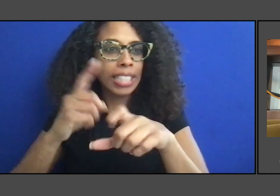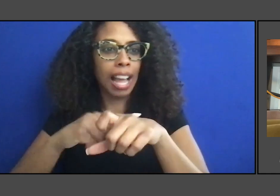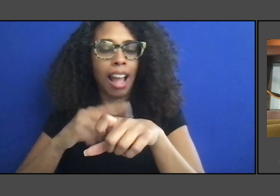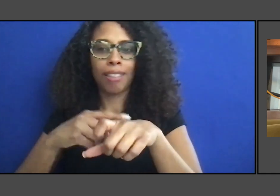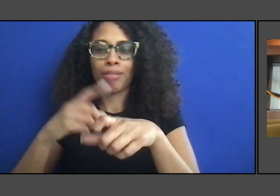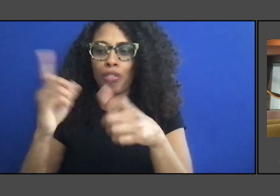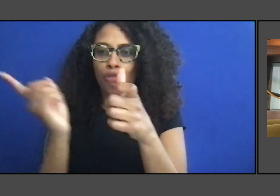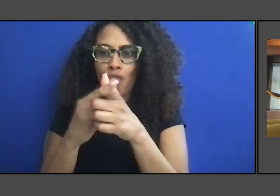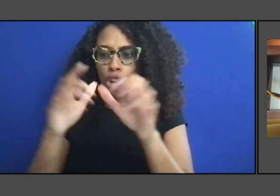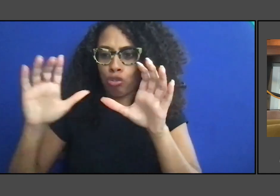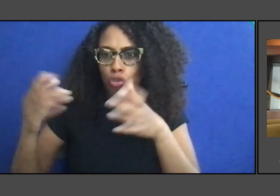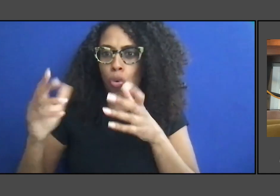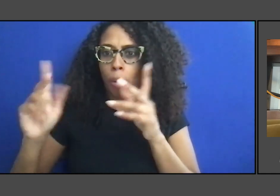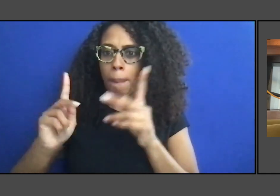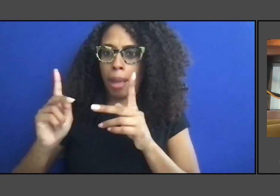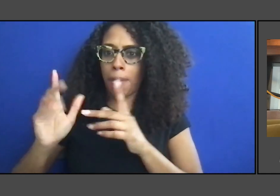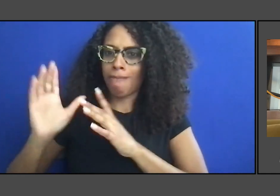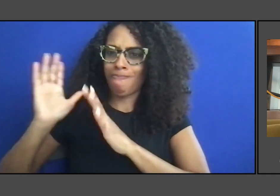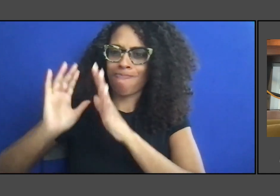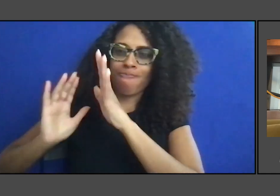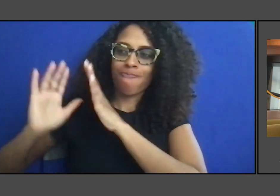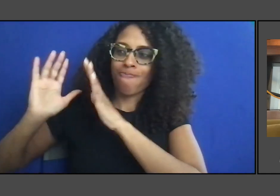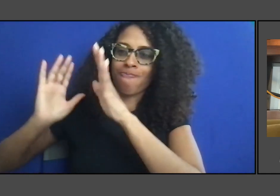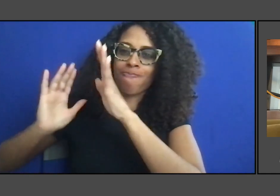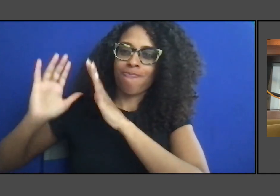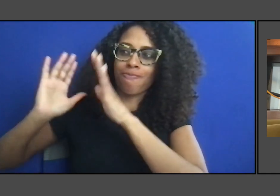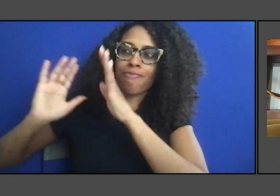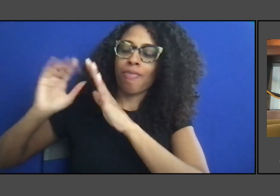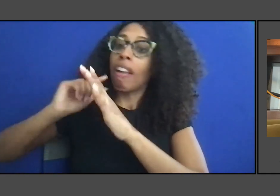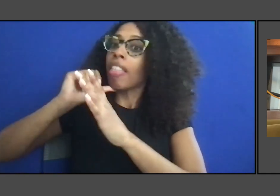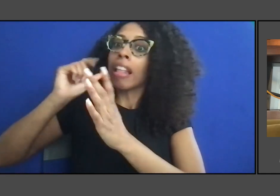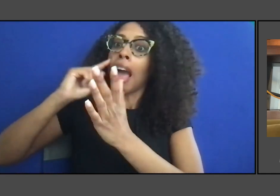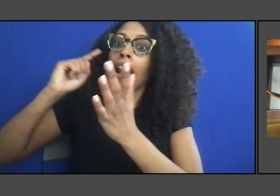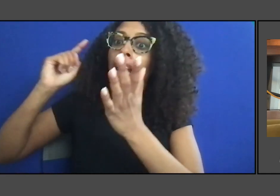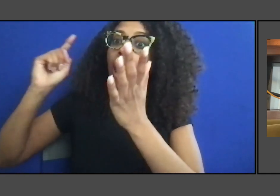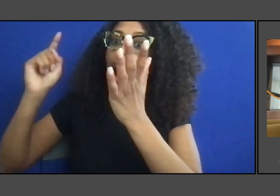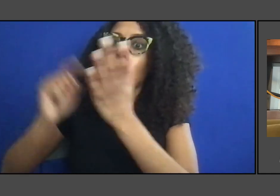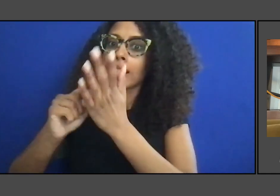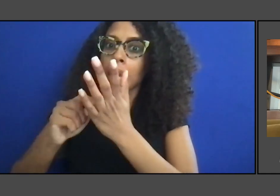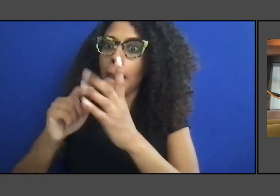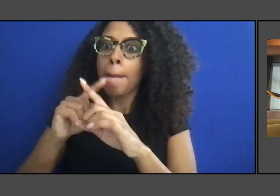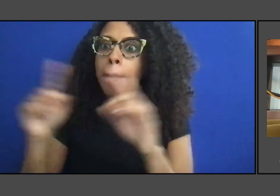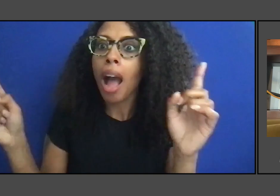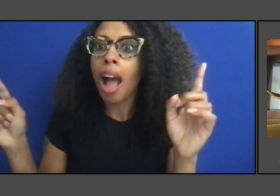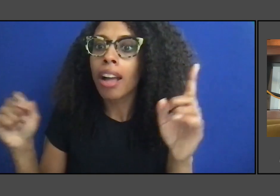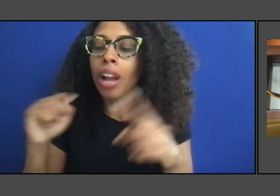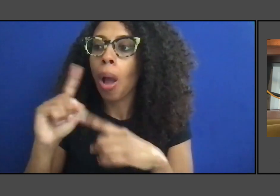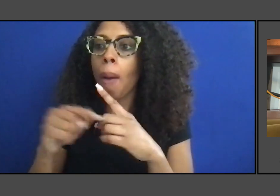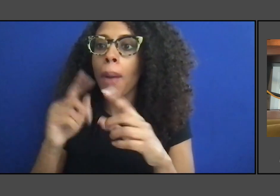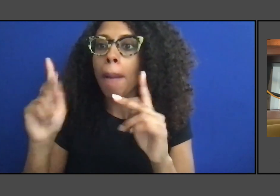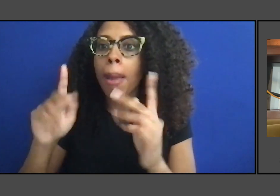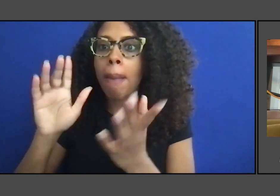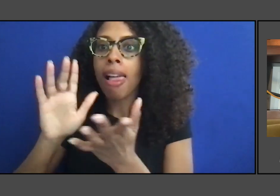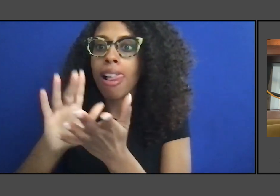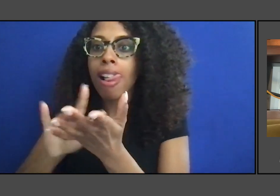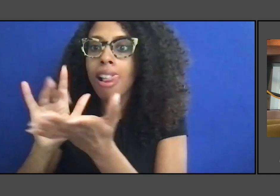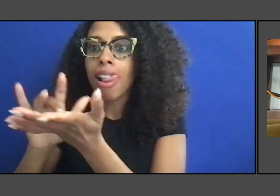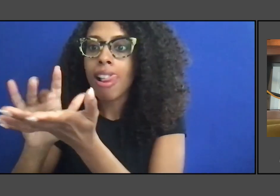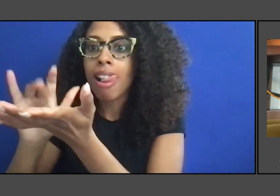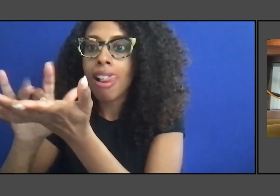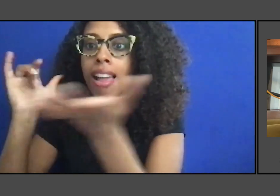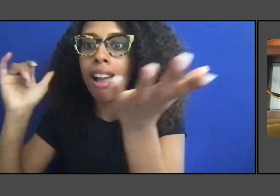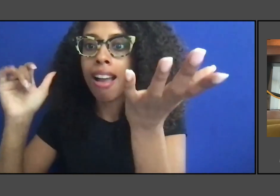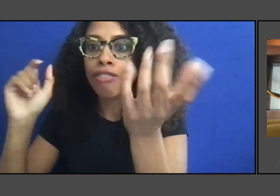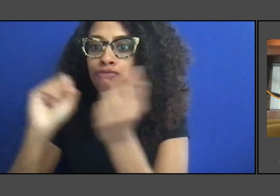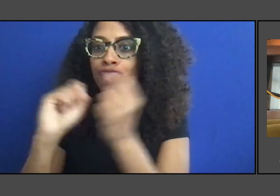acknowledged. But, decades later, when the thing has been grabbed up and, cut up and mixed up and remixed and da da da, da,